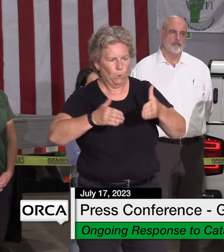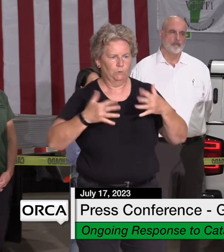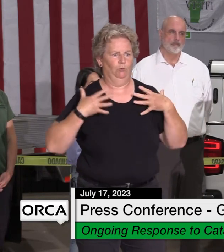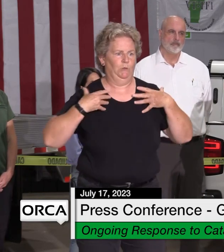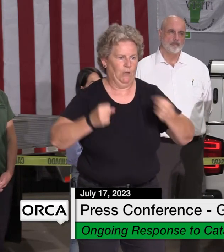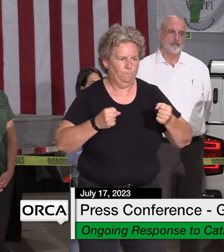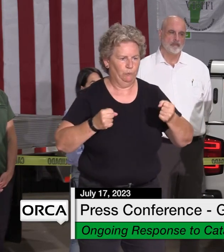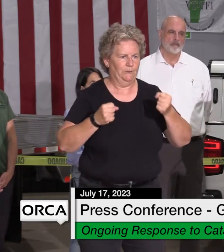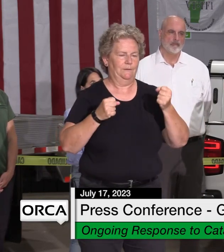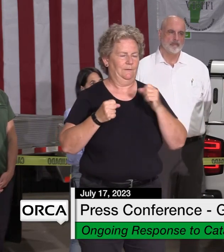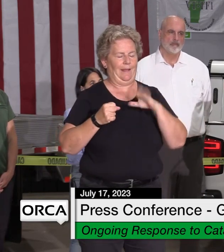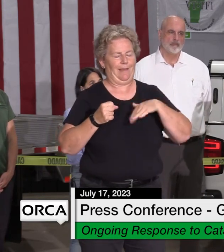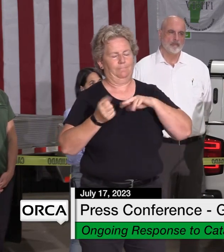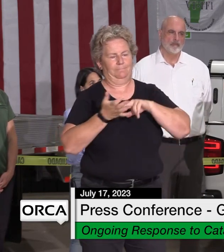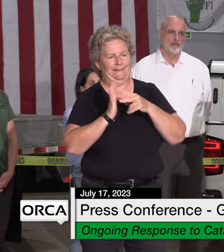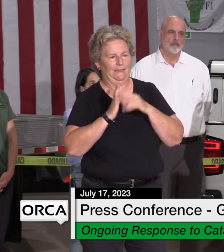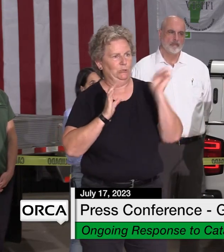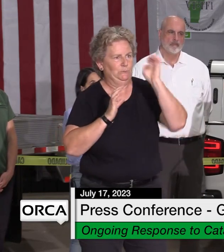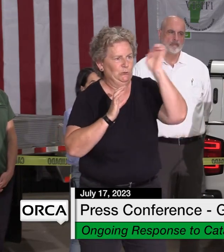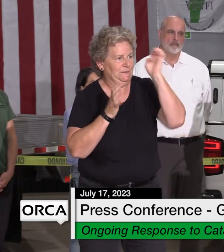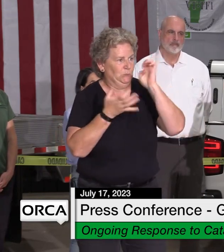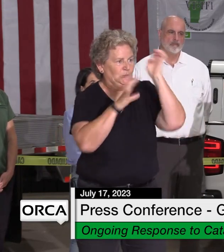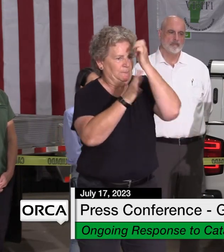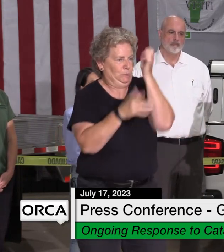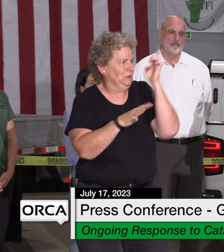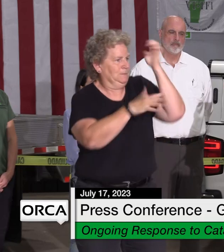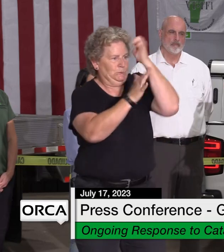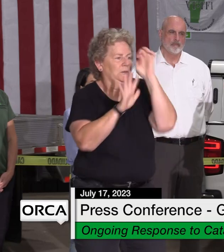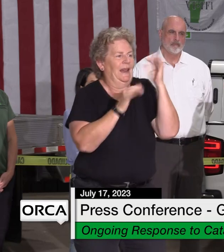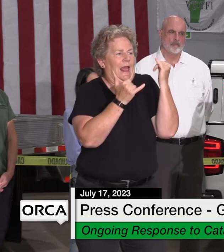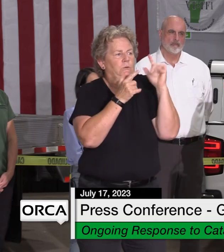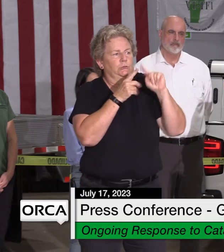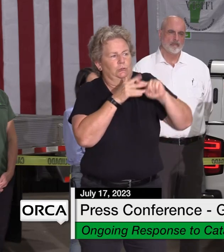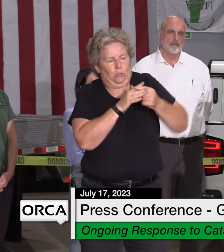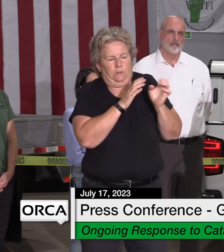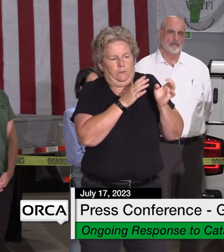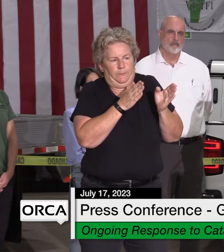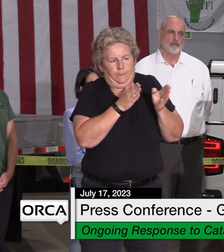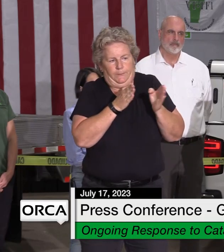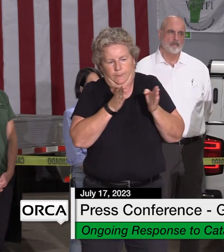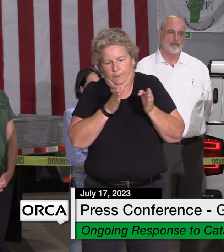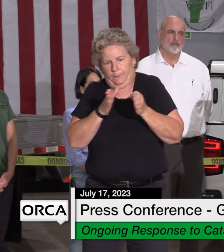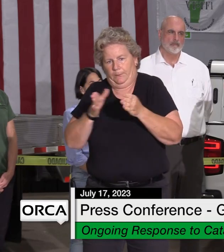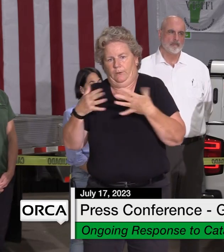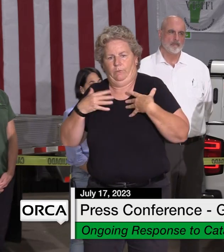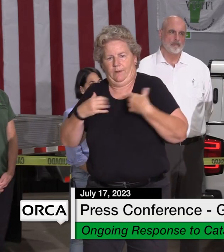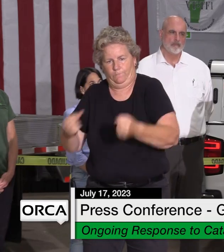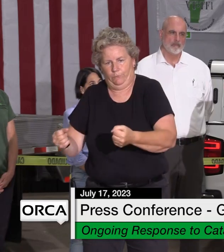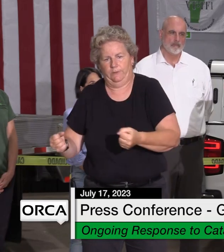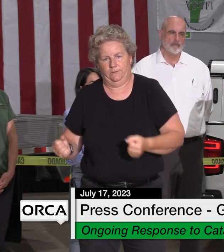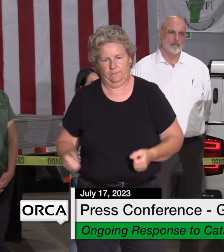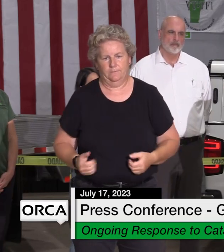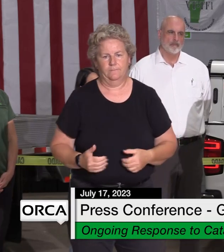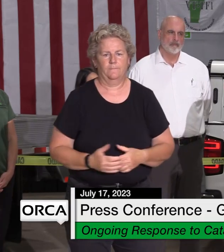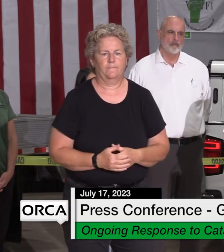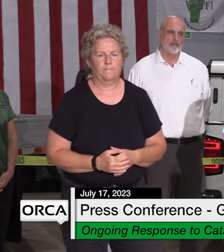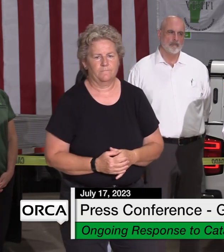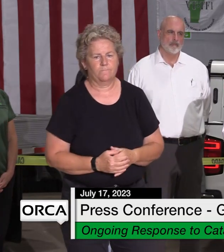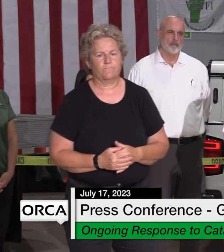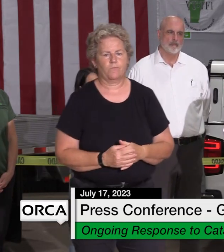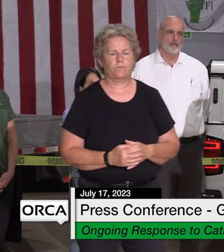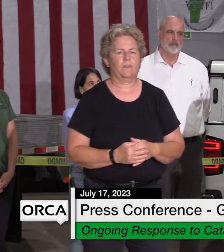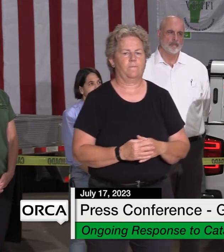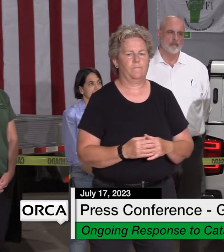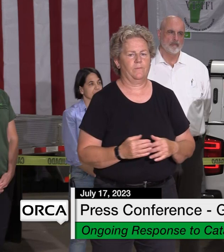entire federal government, including the U.S. Department of Transportation, stands ready to continue to assist any way we can. When